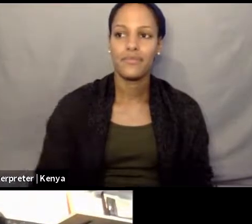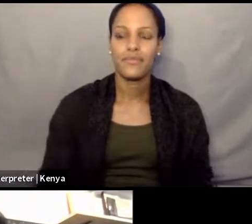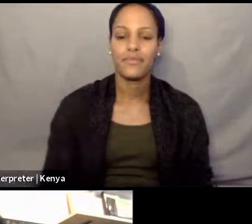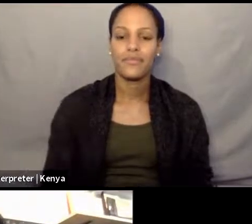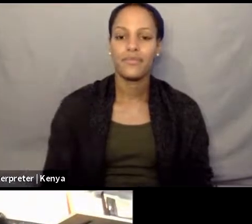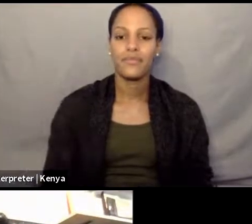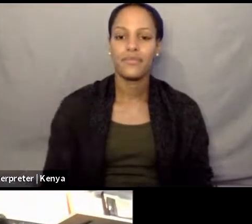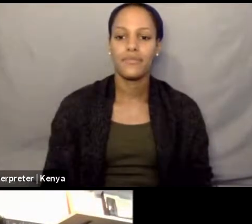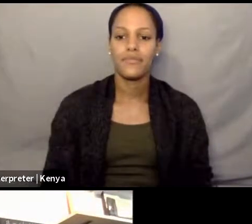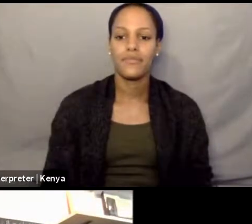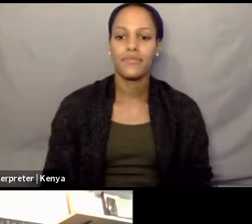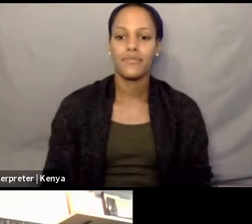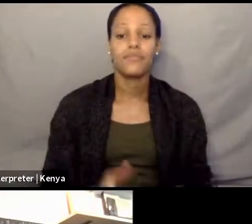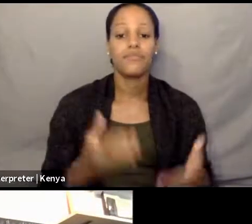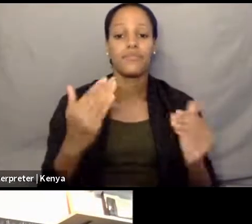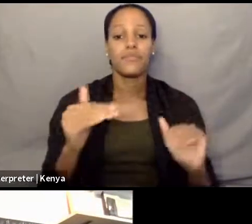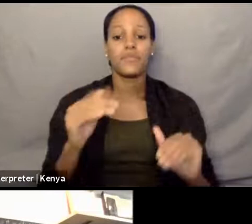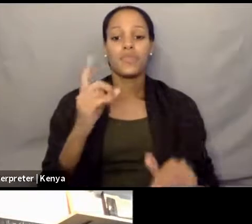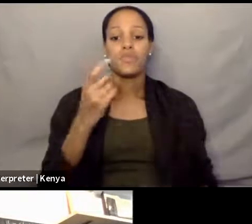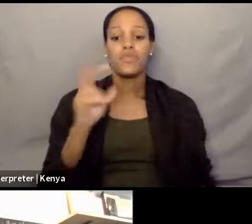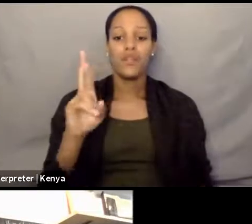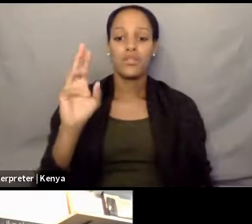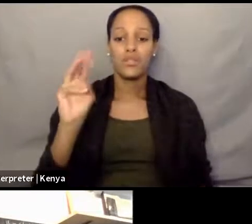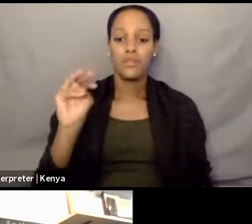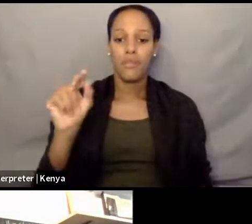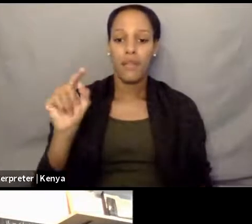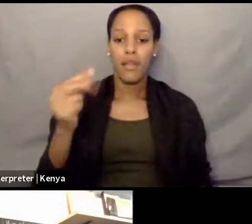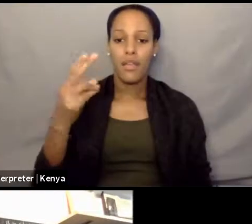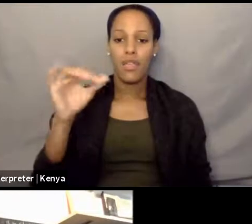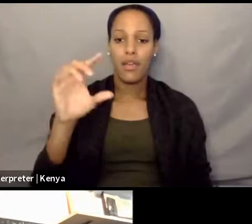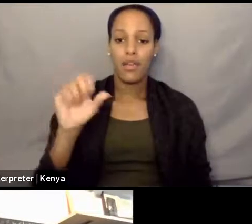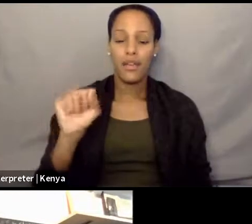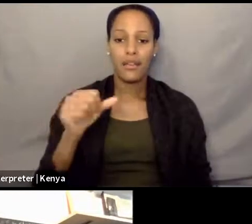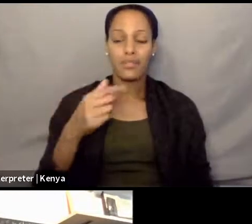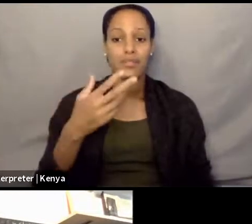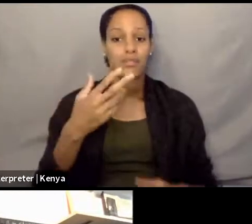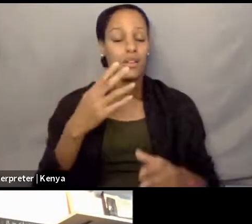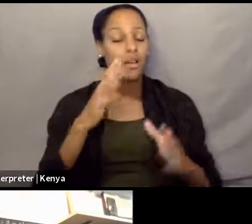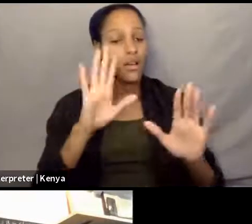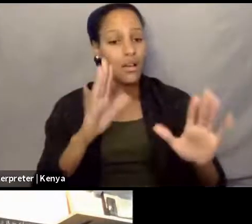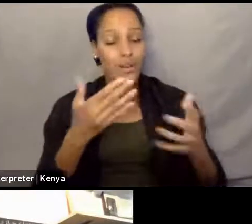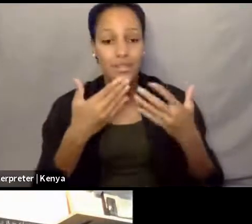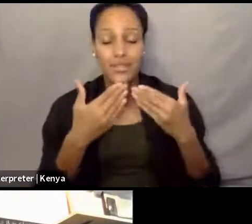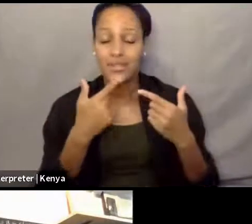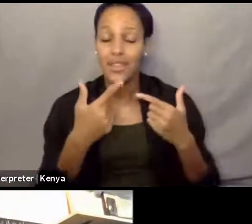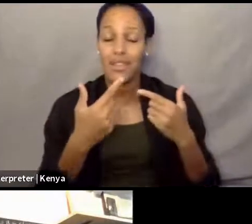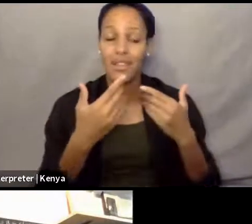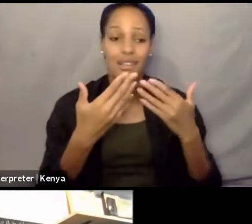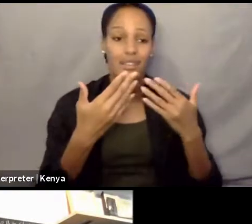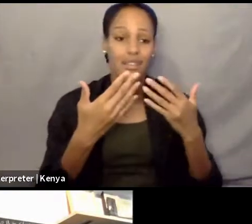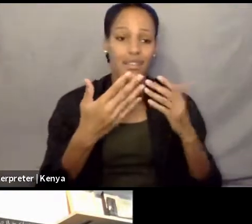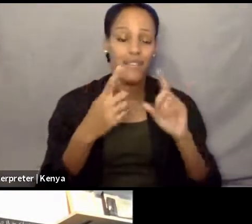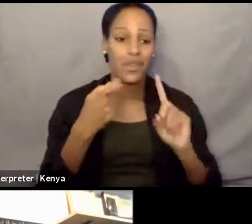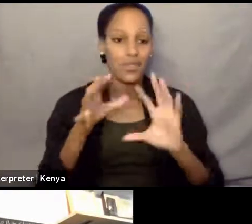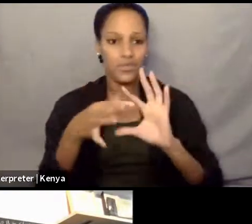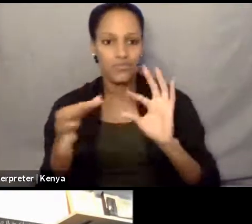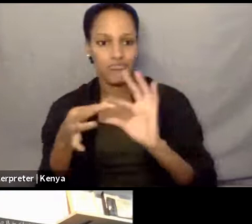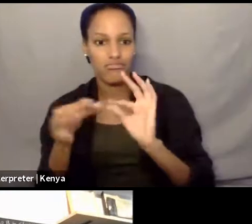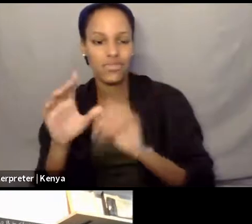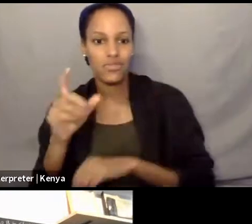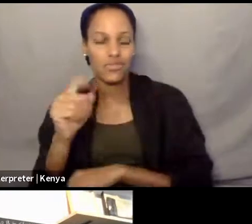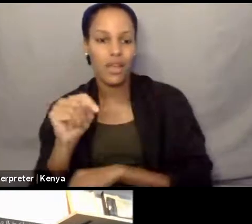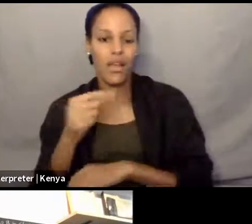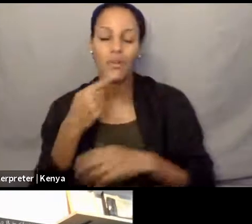Ross, let me begin by echoing the comment in the chat, how delightful it is to watch you read, you know,